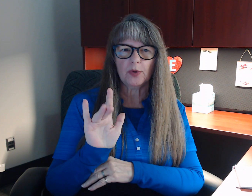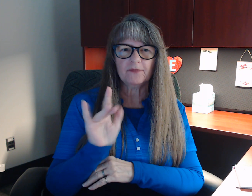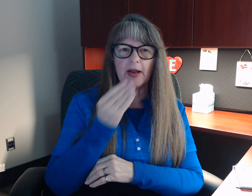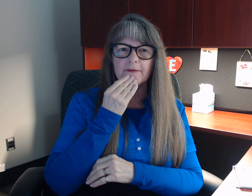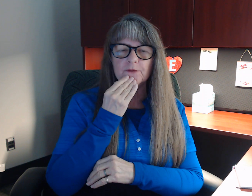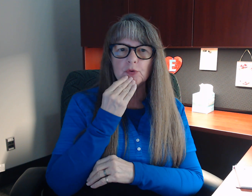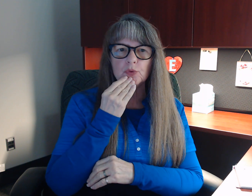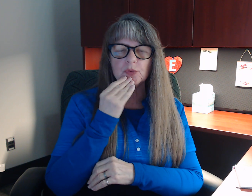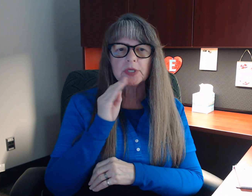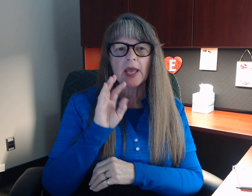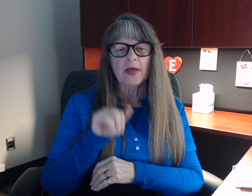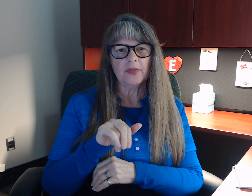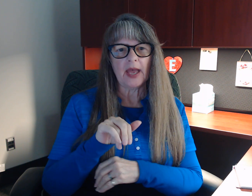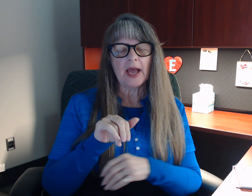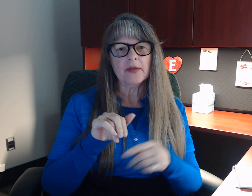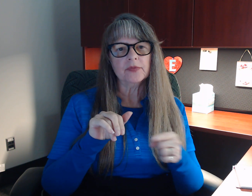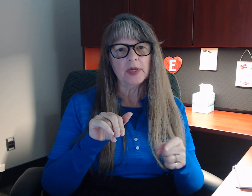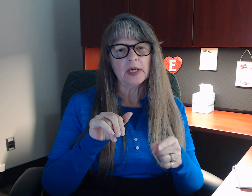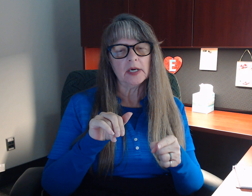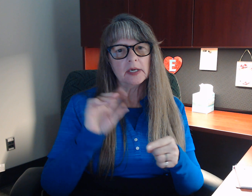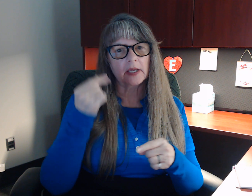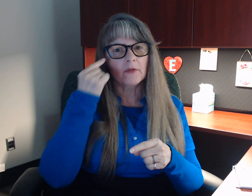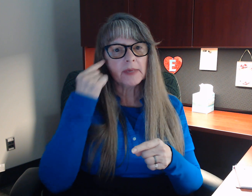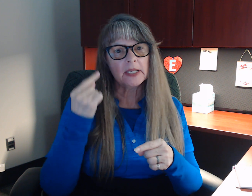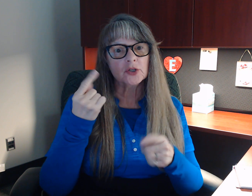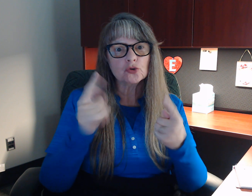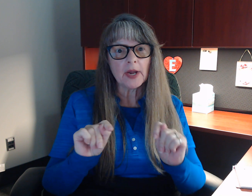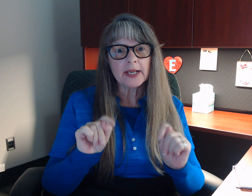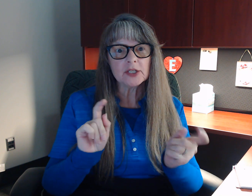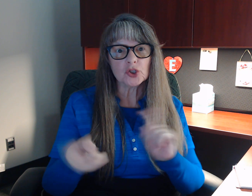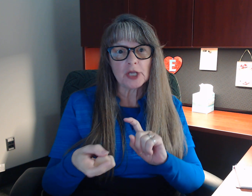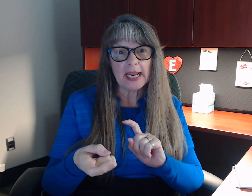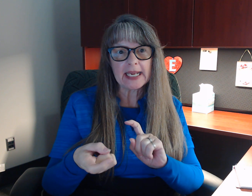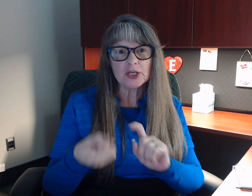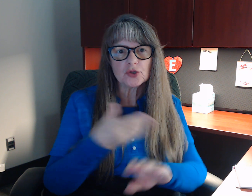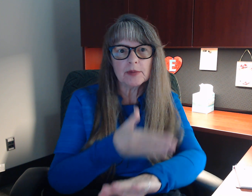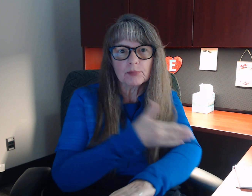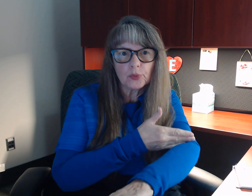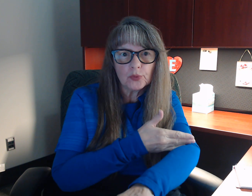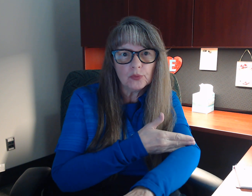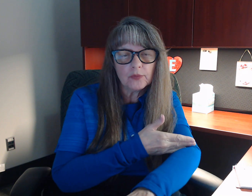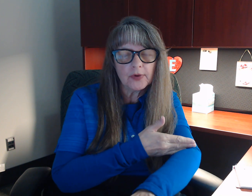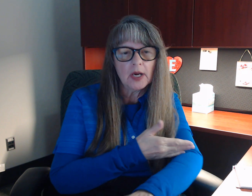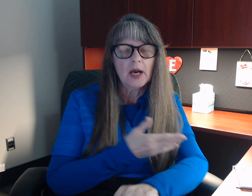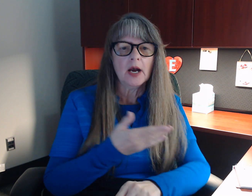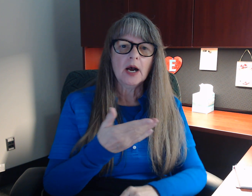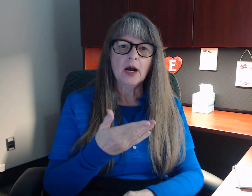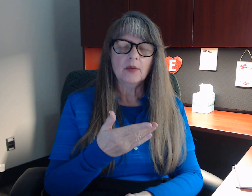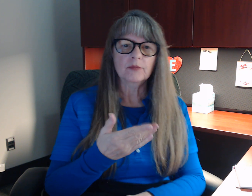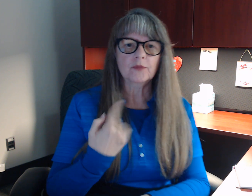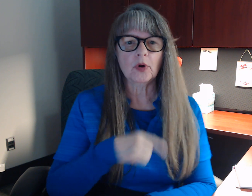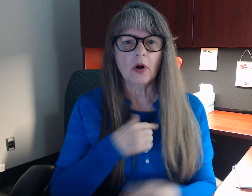25 foods that the government is trying to change to improve for our